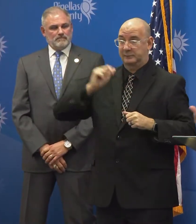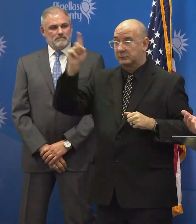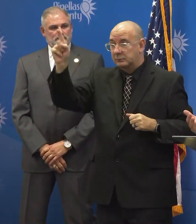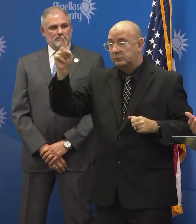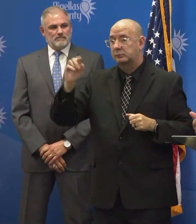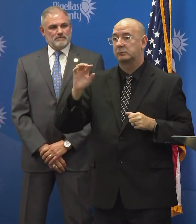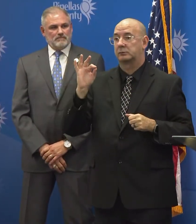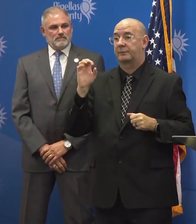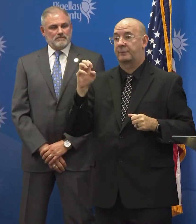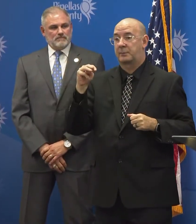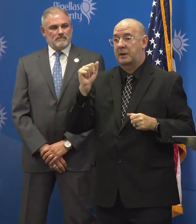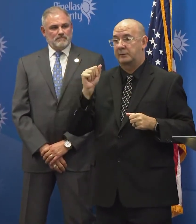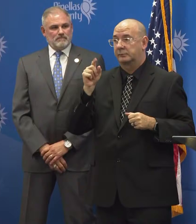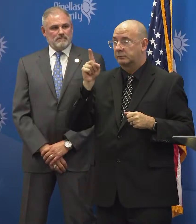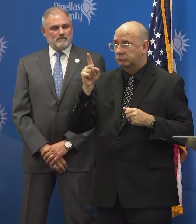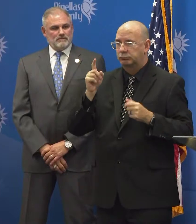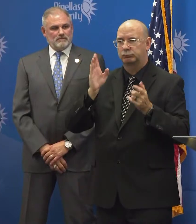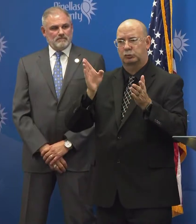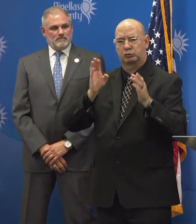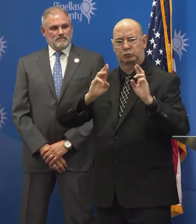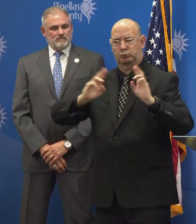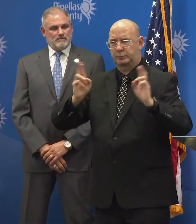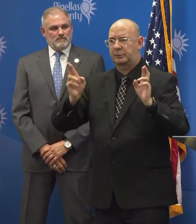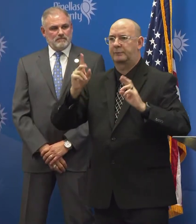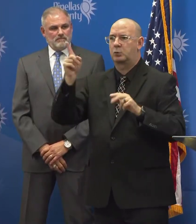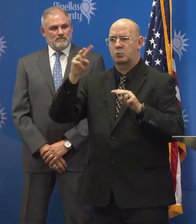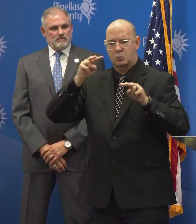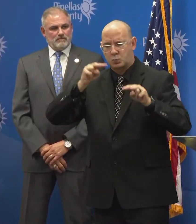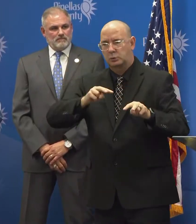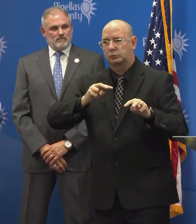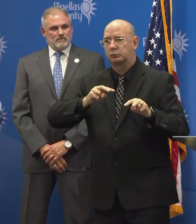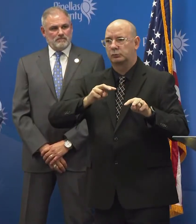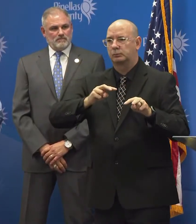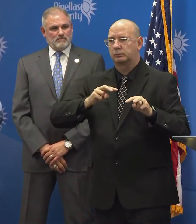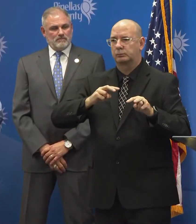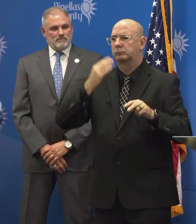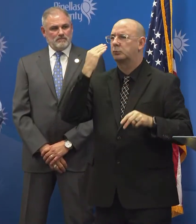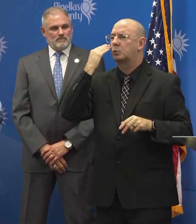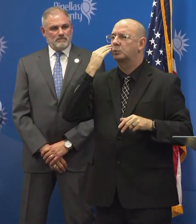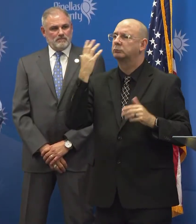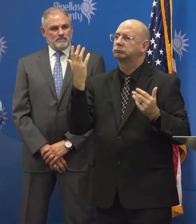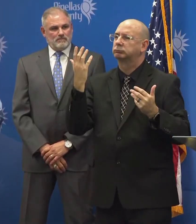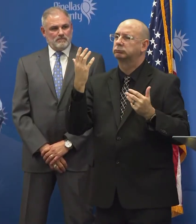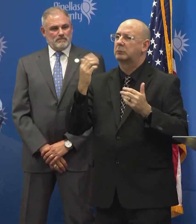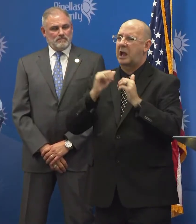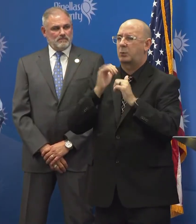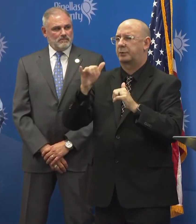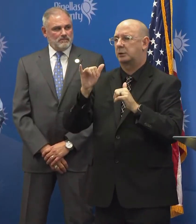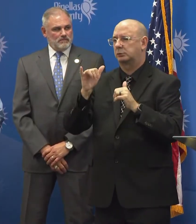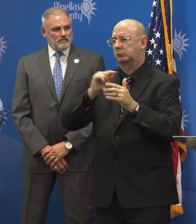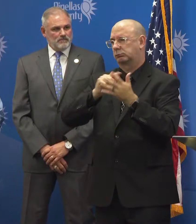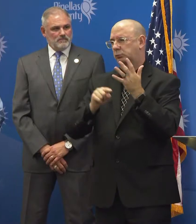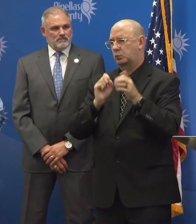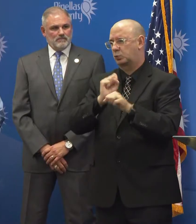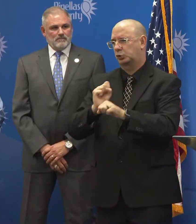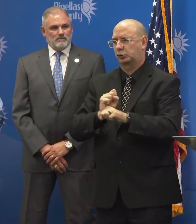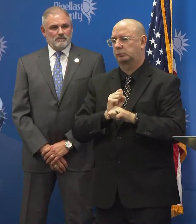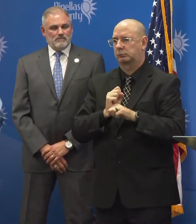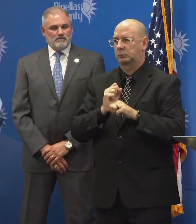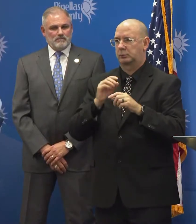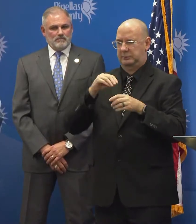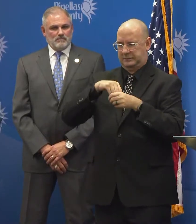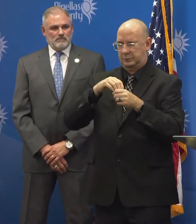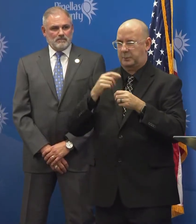course, I think as many of you know, these things are operated at the local level. We're in the state are helping to manage and support.